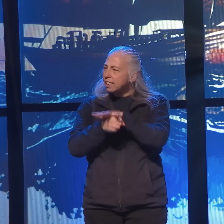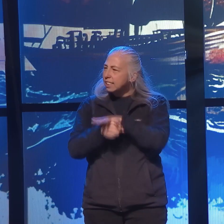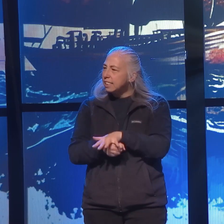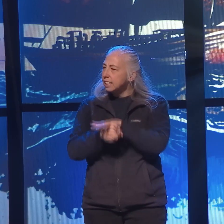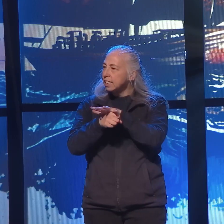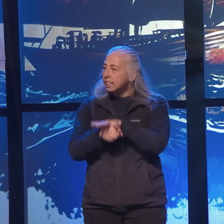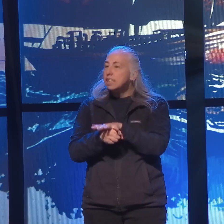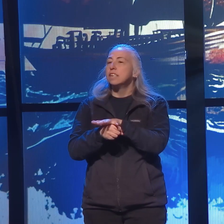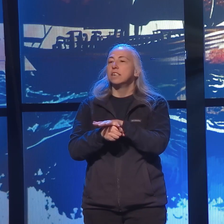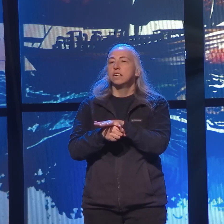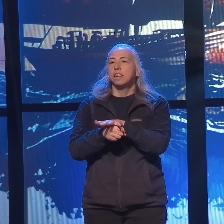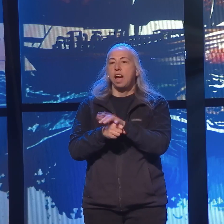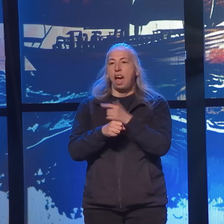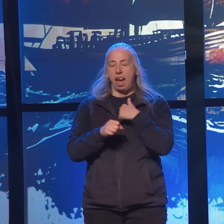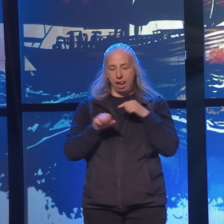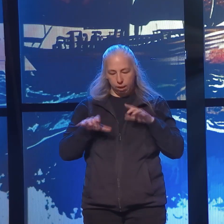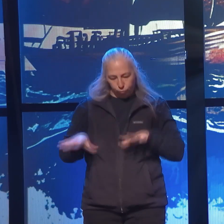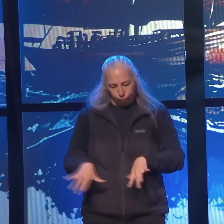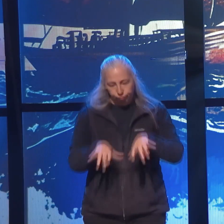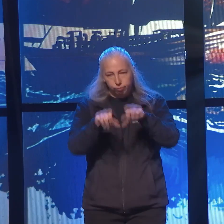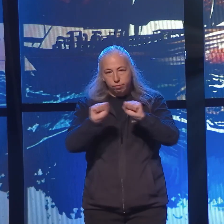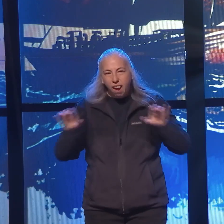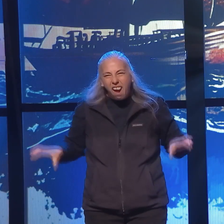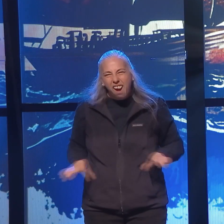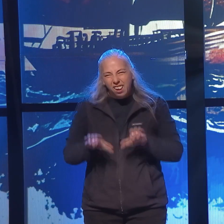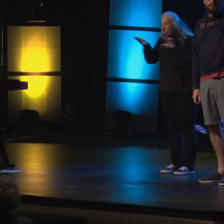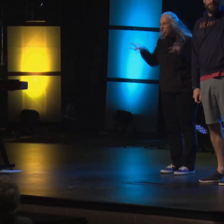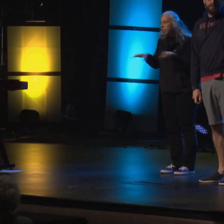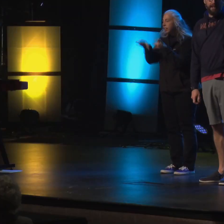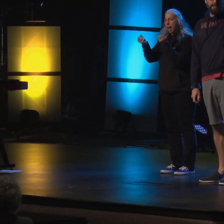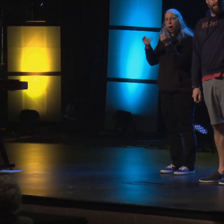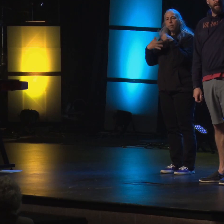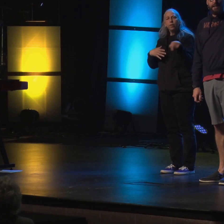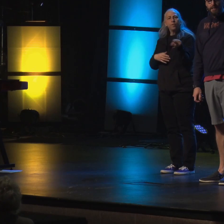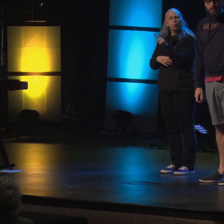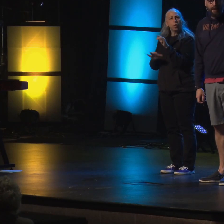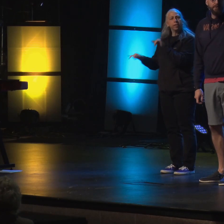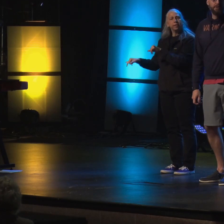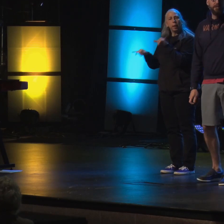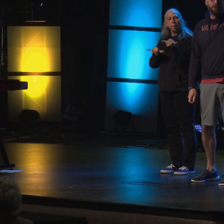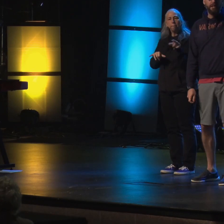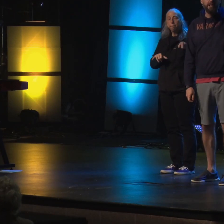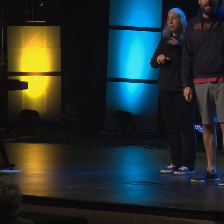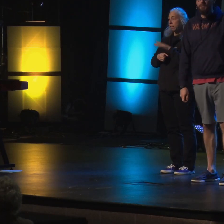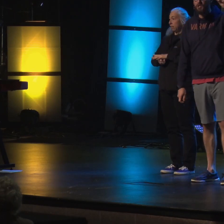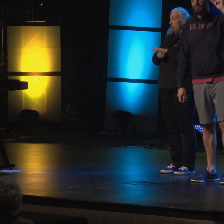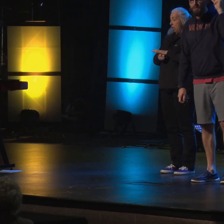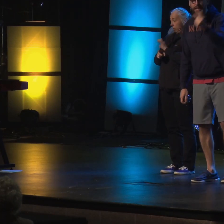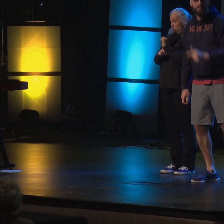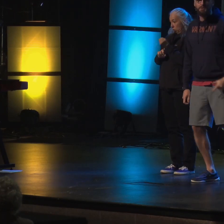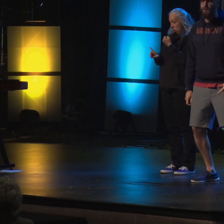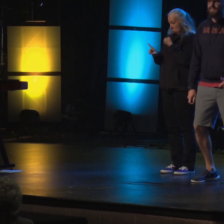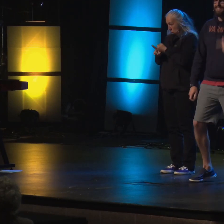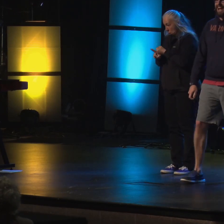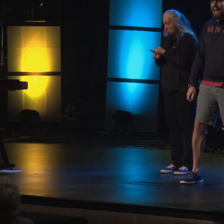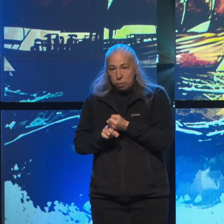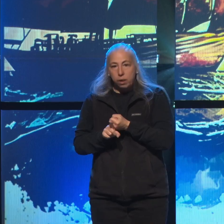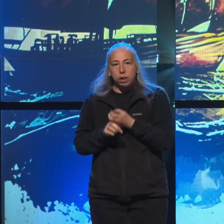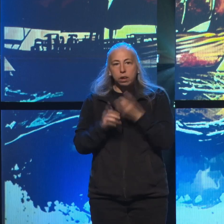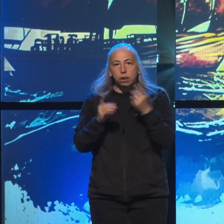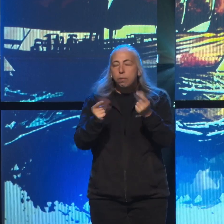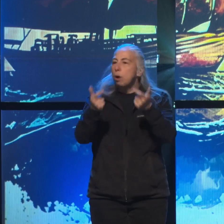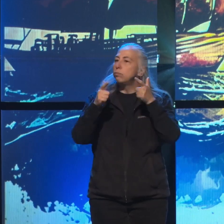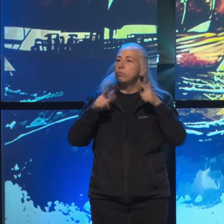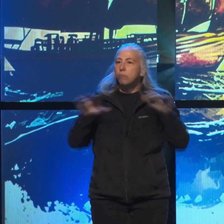I take action. How many of you are like that? How many of you can relate? Like a stressful situation happens, your immediate response is,